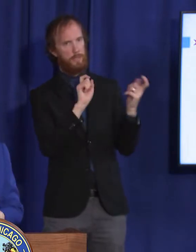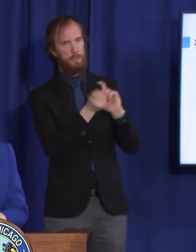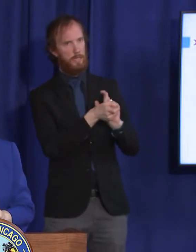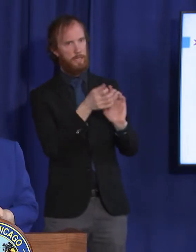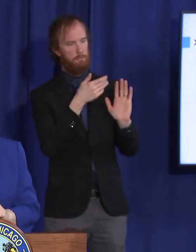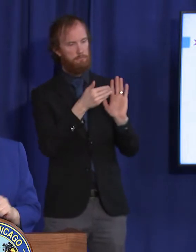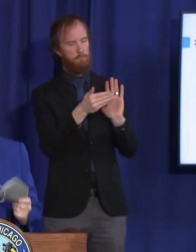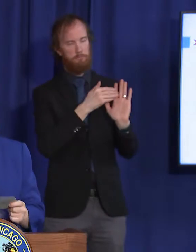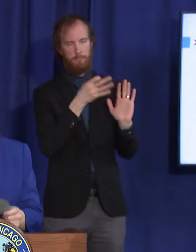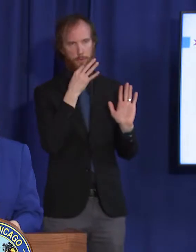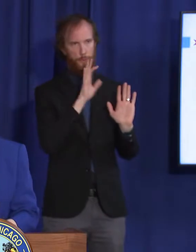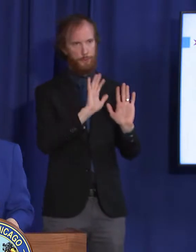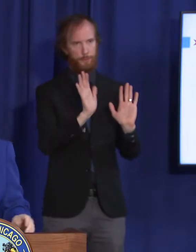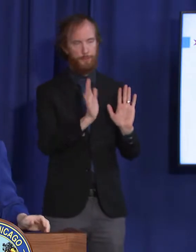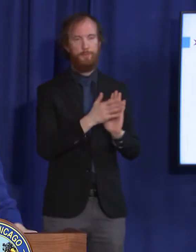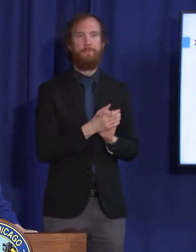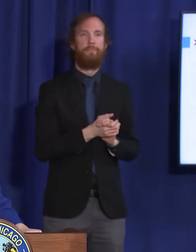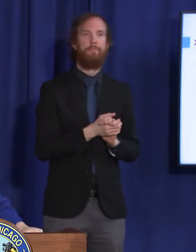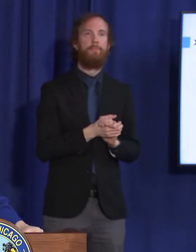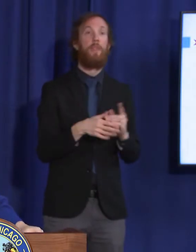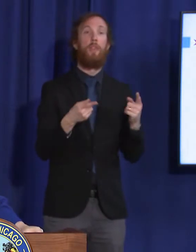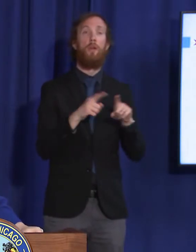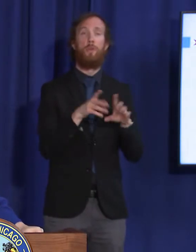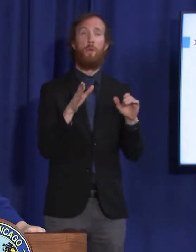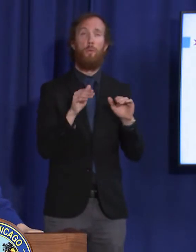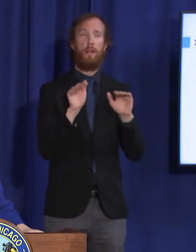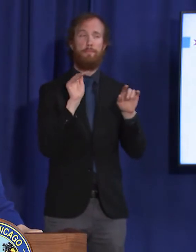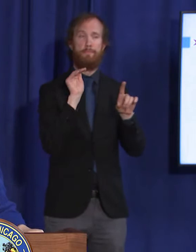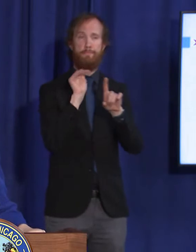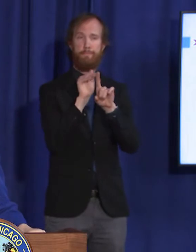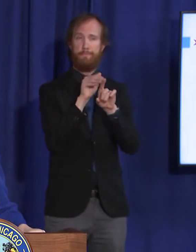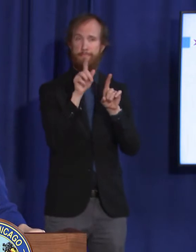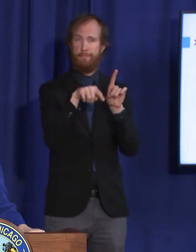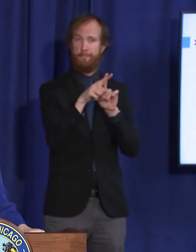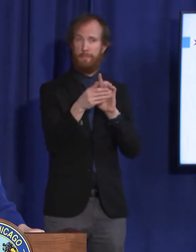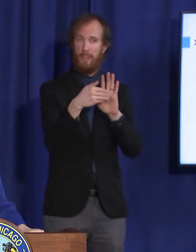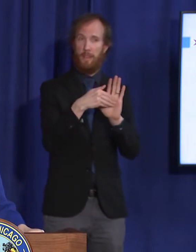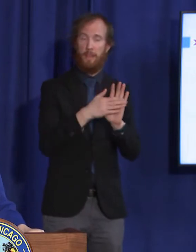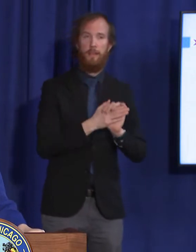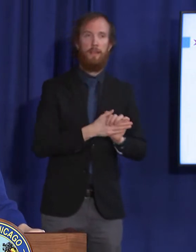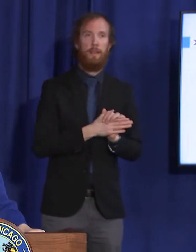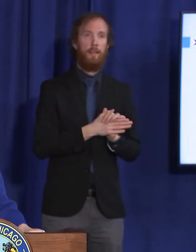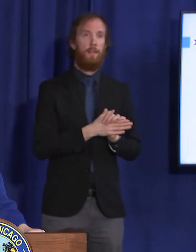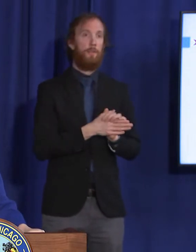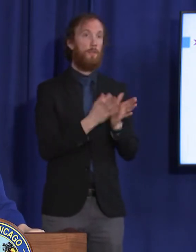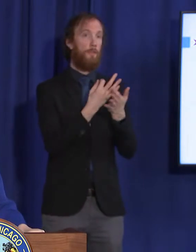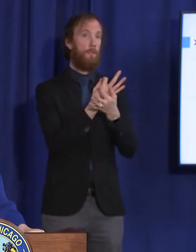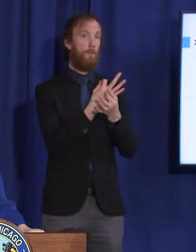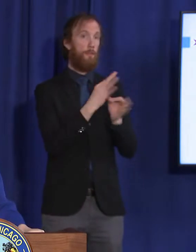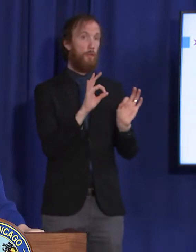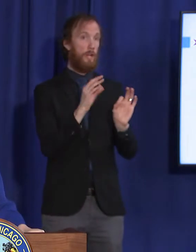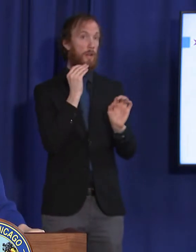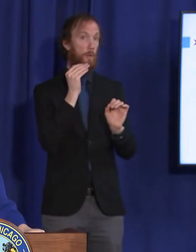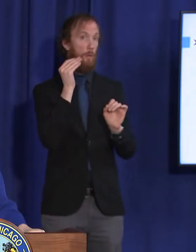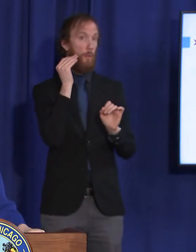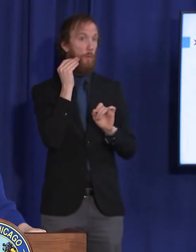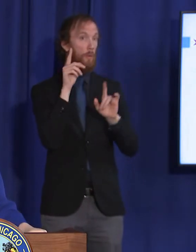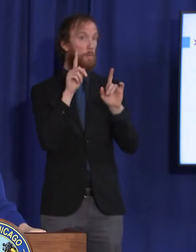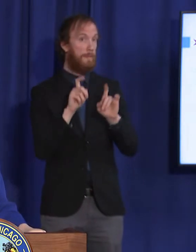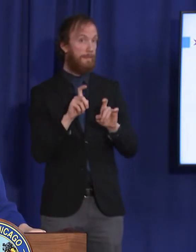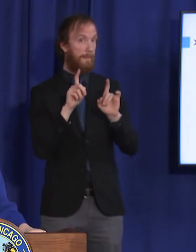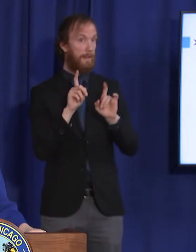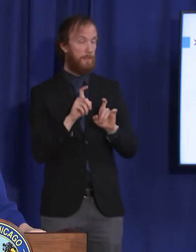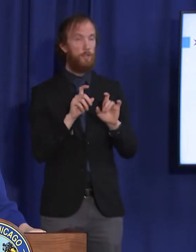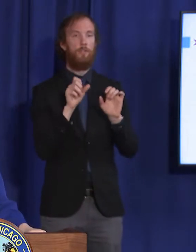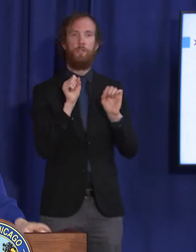future. And I also just wanted to remind folks that there's a second round of the free at-home COVID tests available. If you